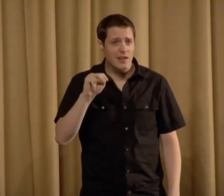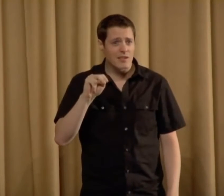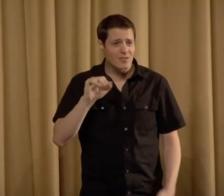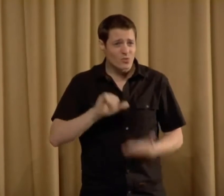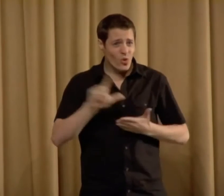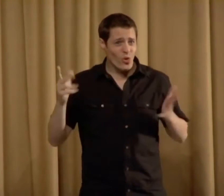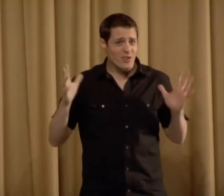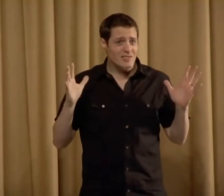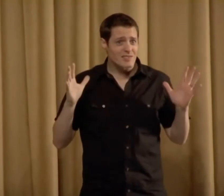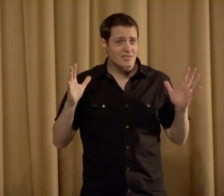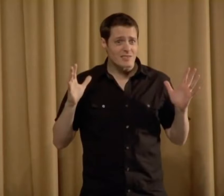take him away.